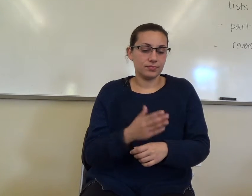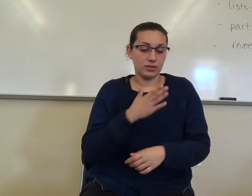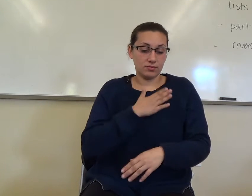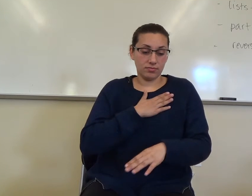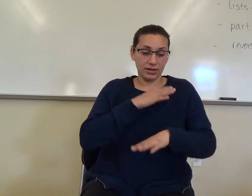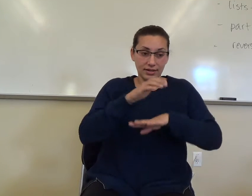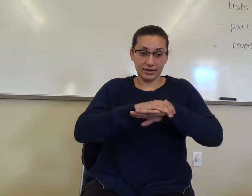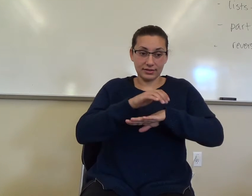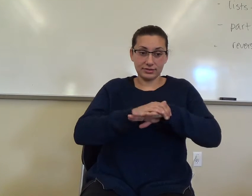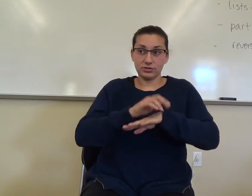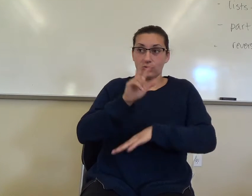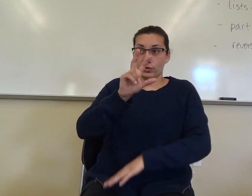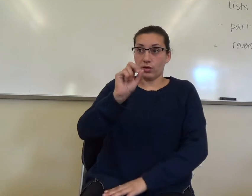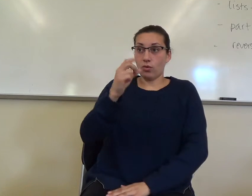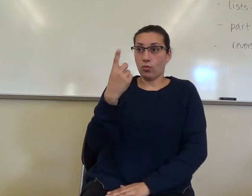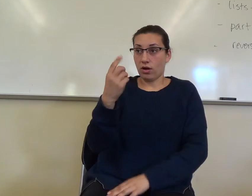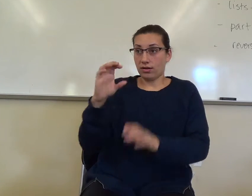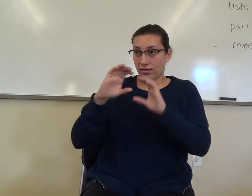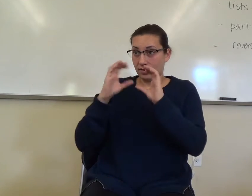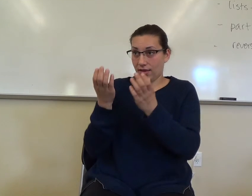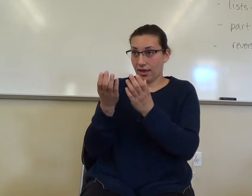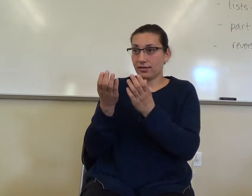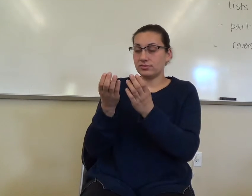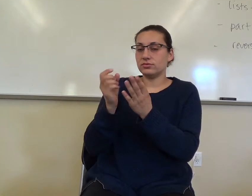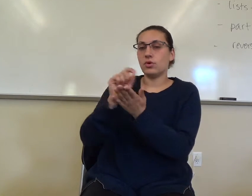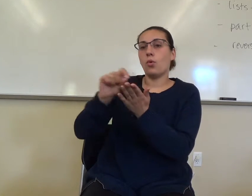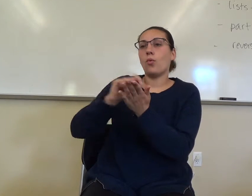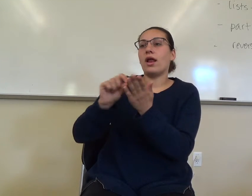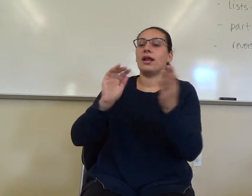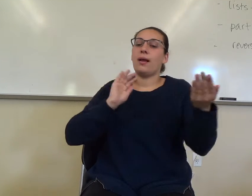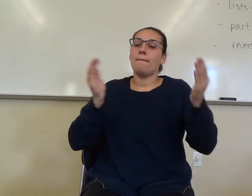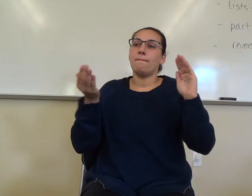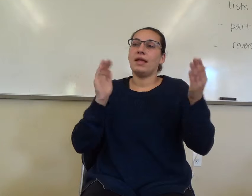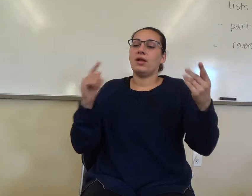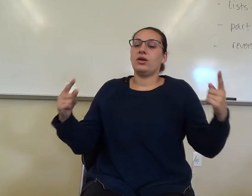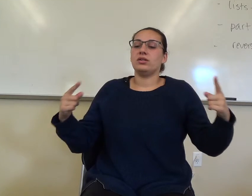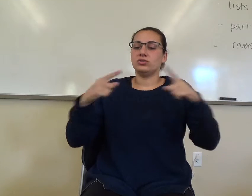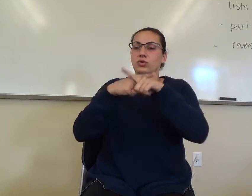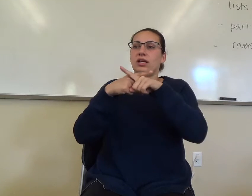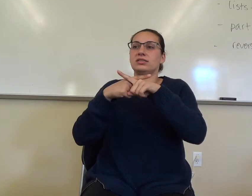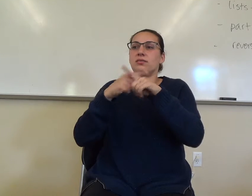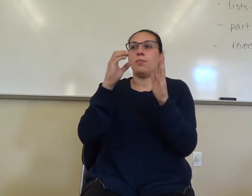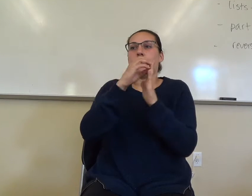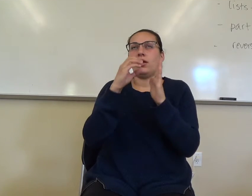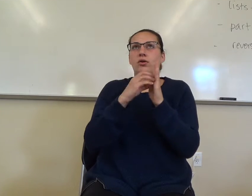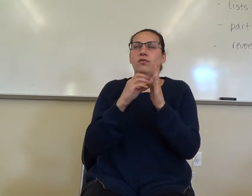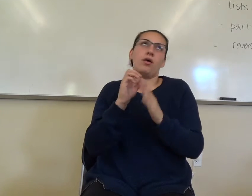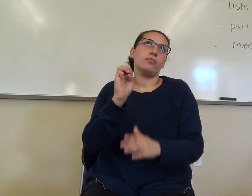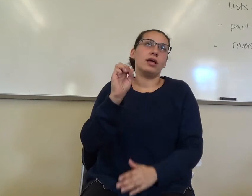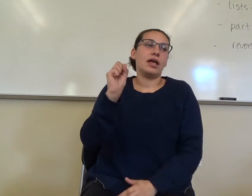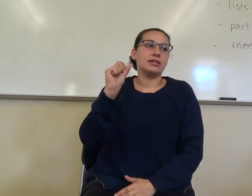class right now is writing a compare-contrast paragraph, essay. Has anyone ever had to write